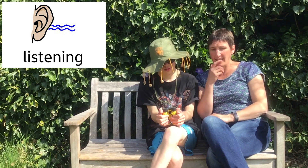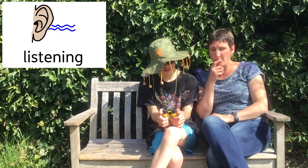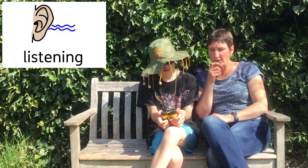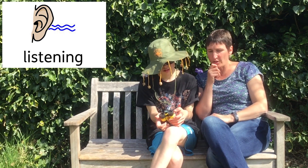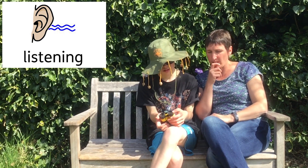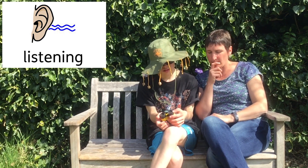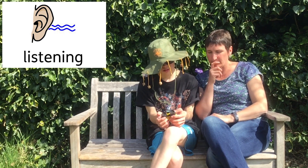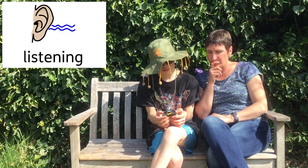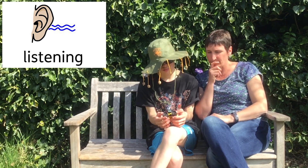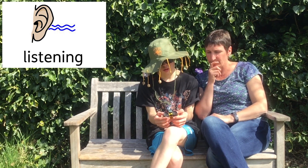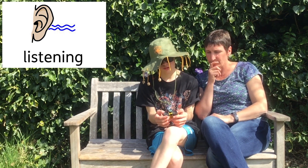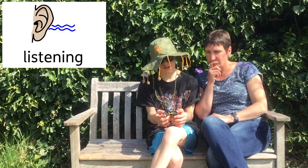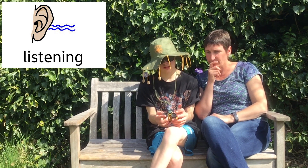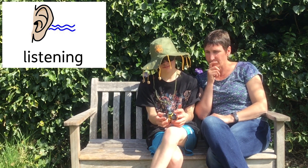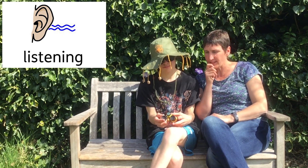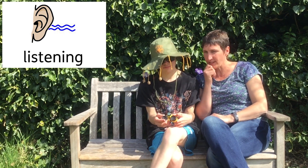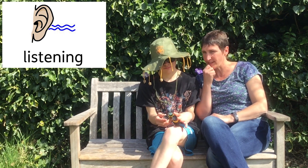hear. What can you hear? Birds. So listen.